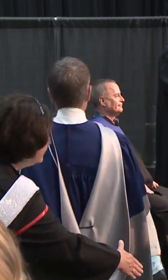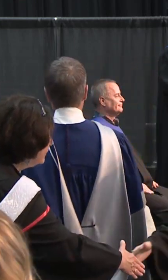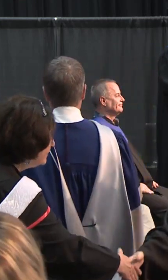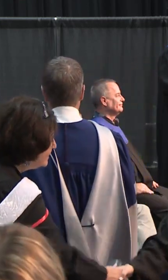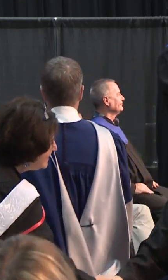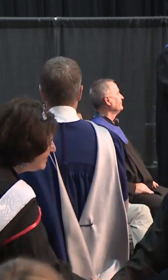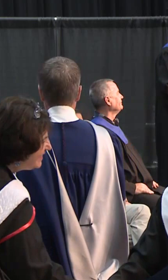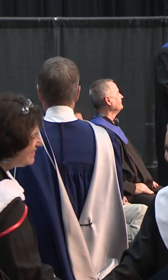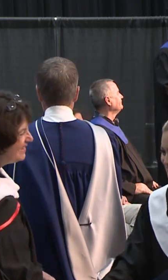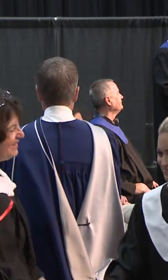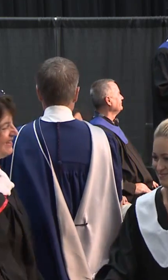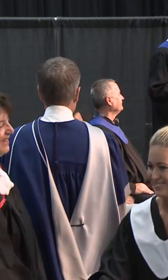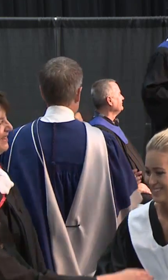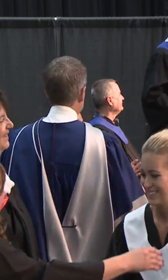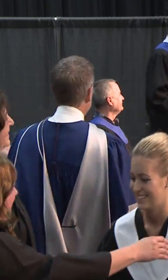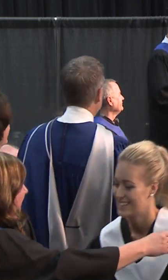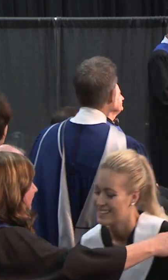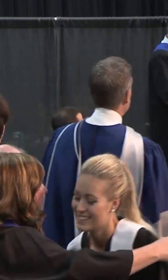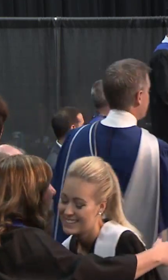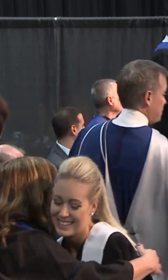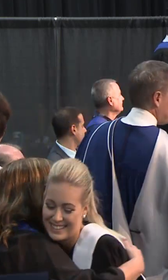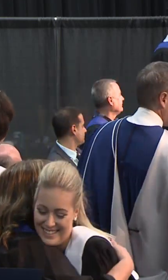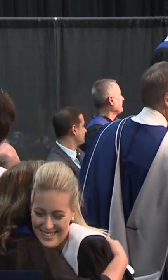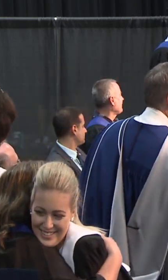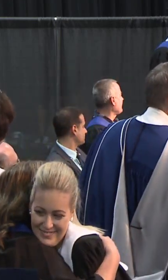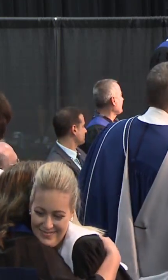that. Kayleen McDonald.